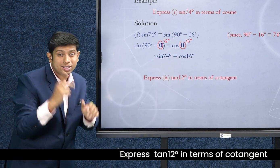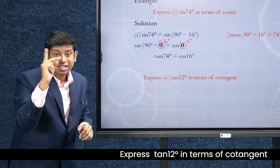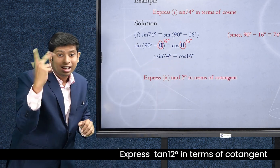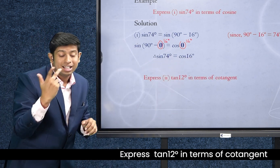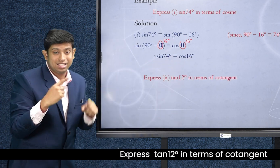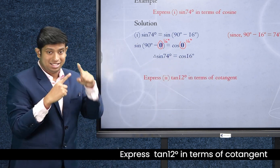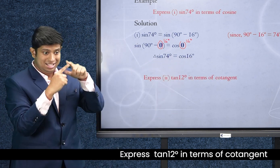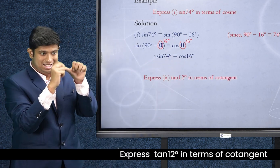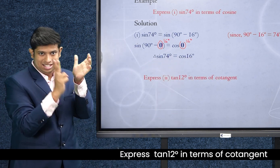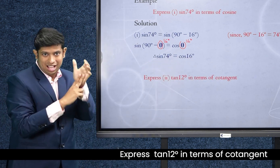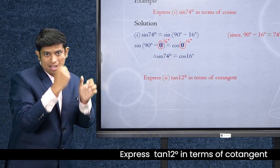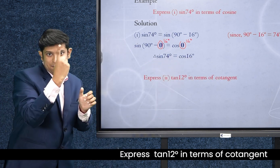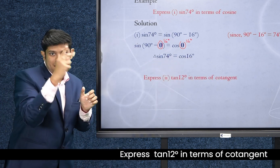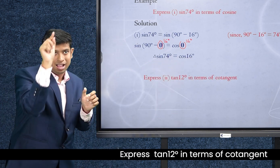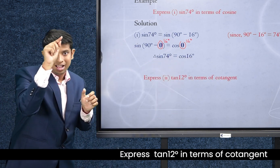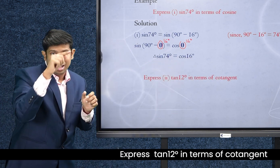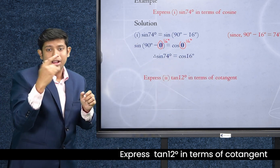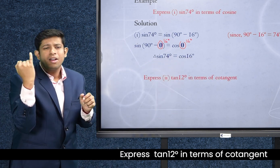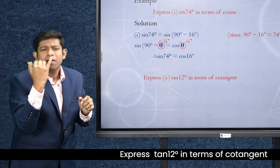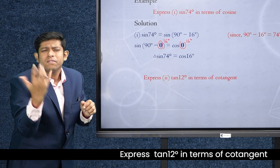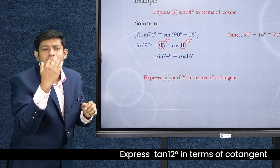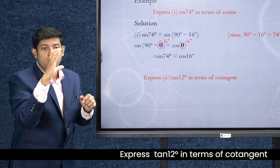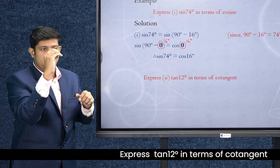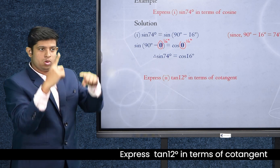Express tan 12 degrees in terms of cotangent.